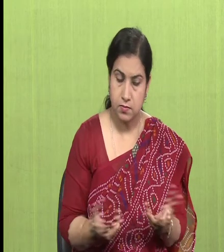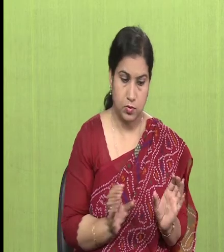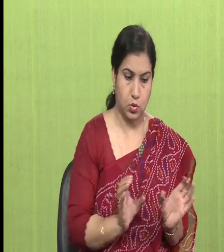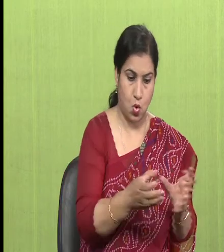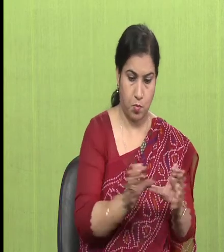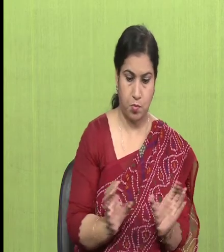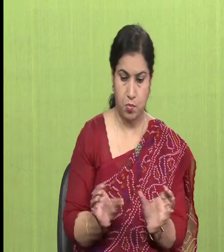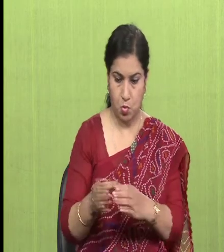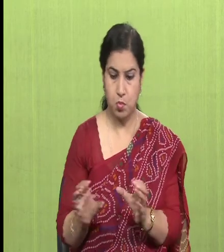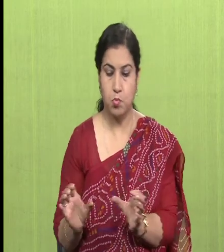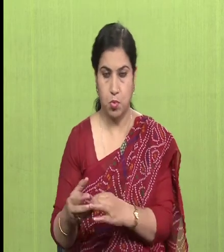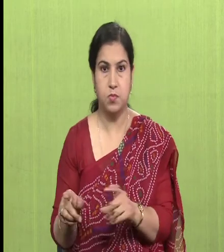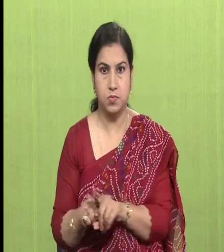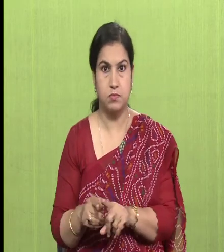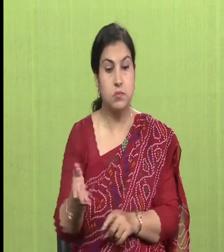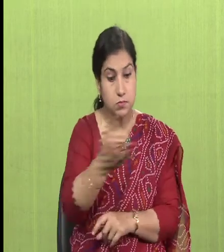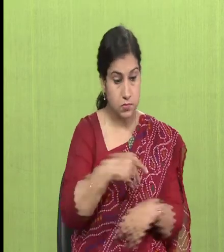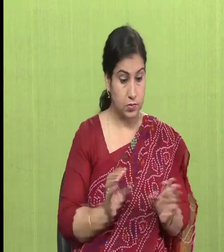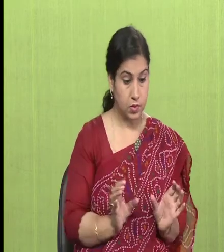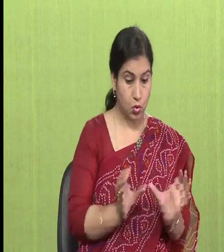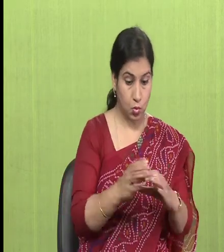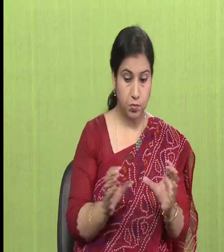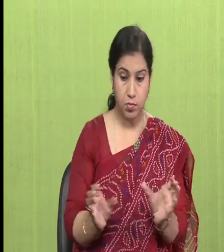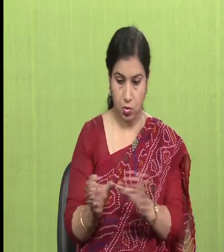So this way we can put subjects together.